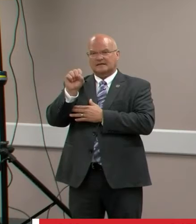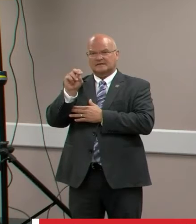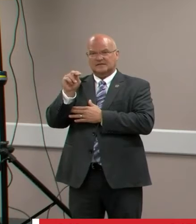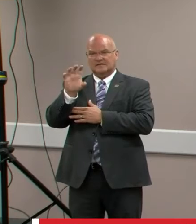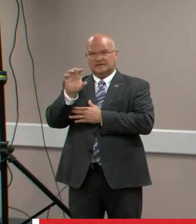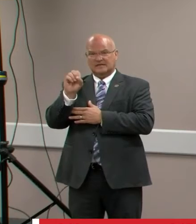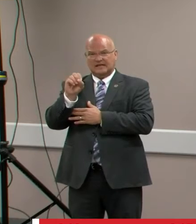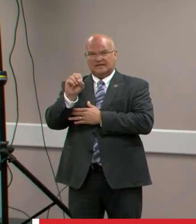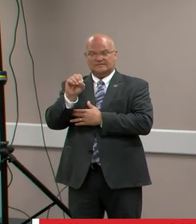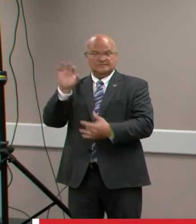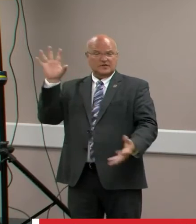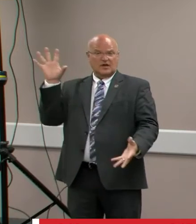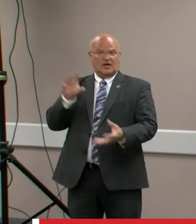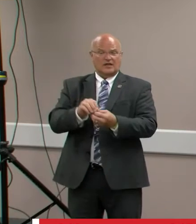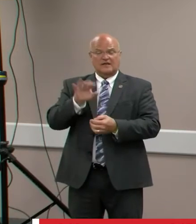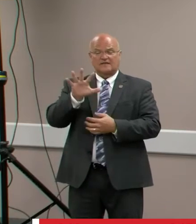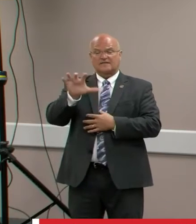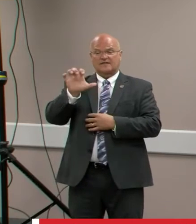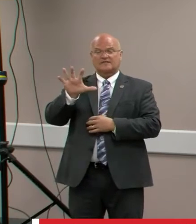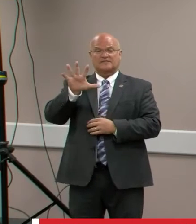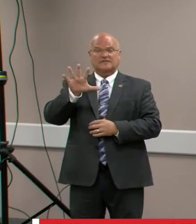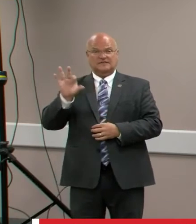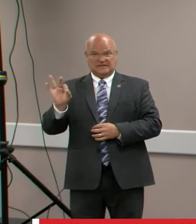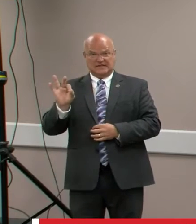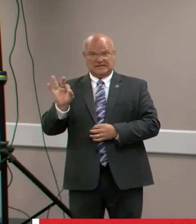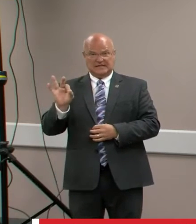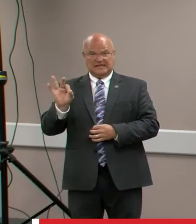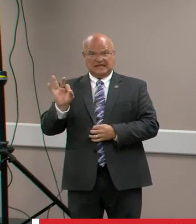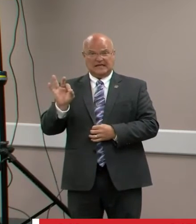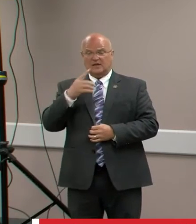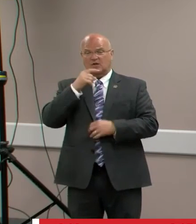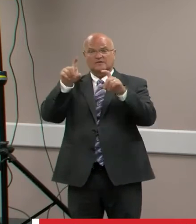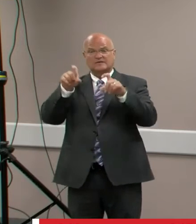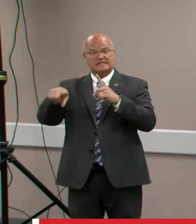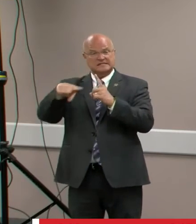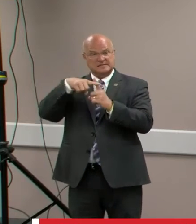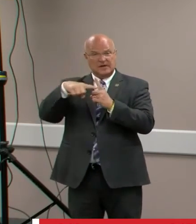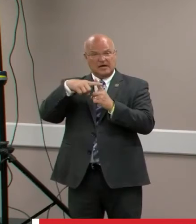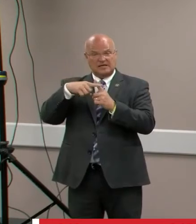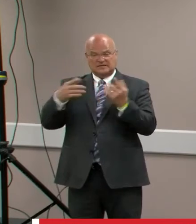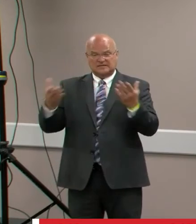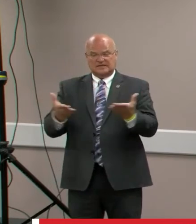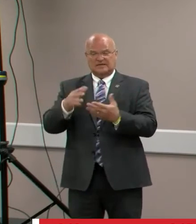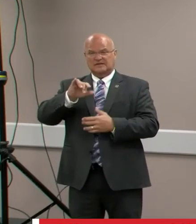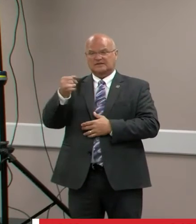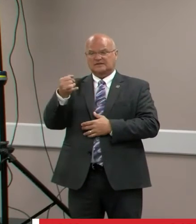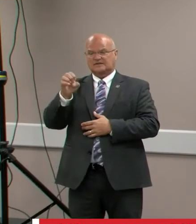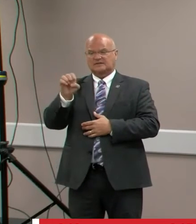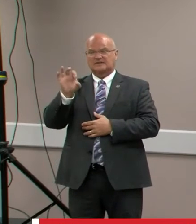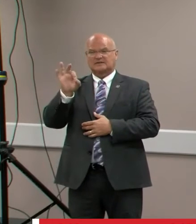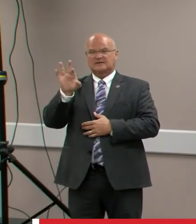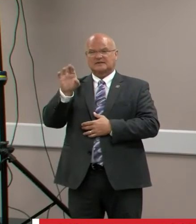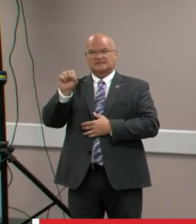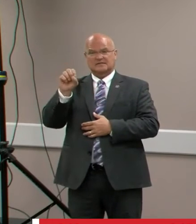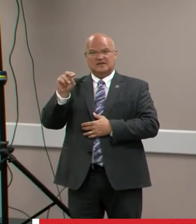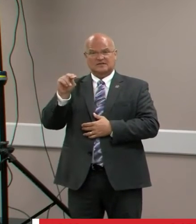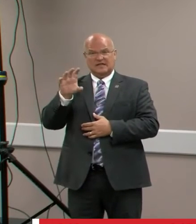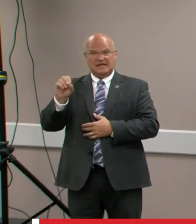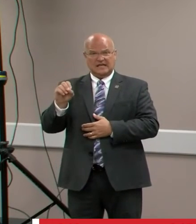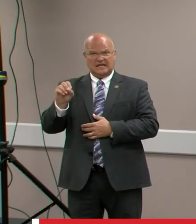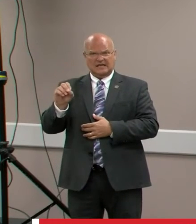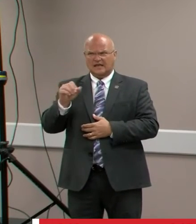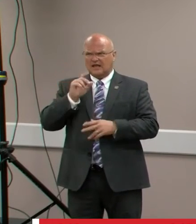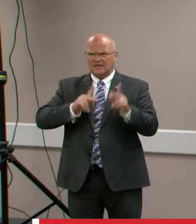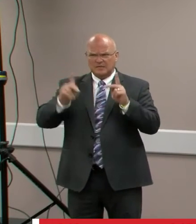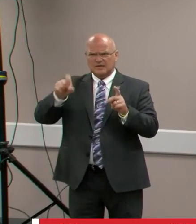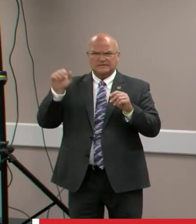had a total of 559 who have tested positive in Jefferson County. And I don't think